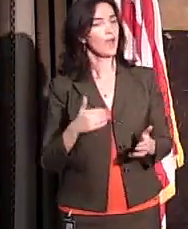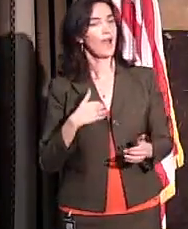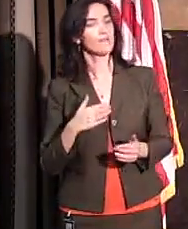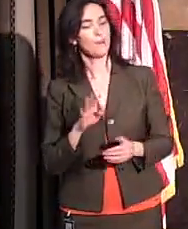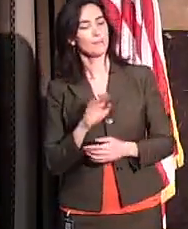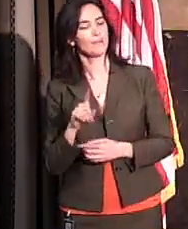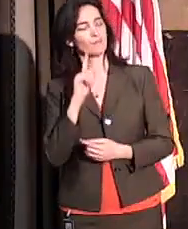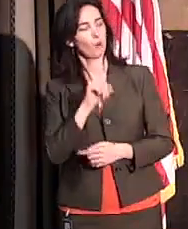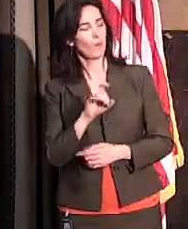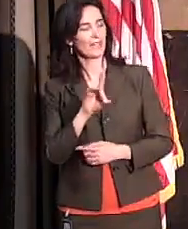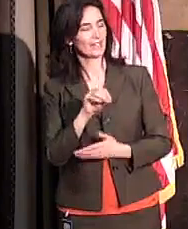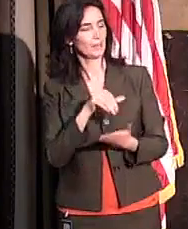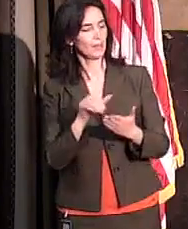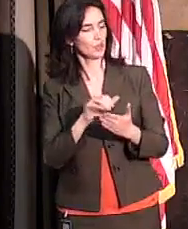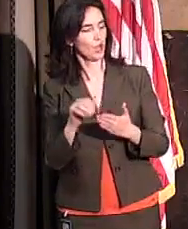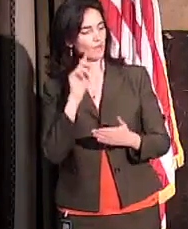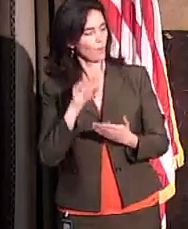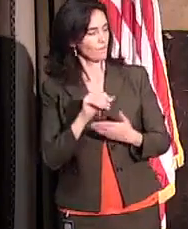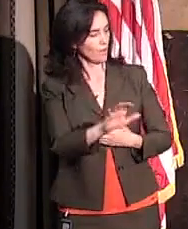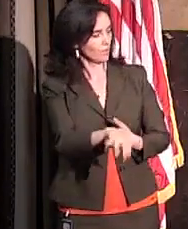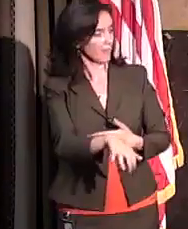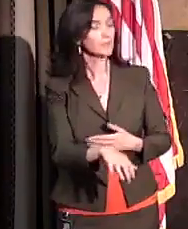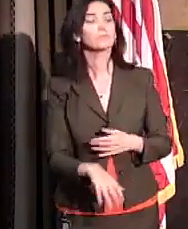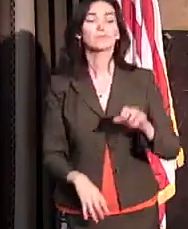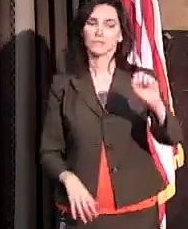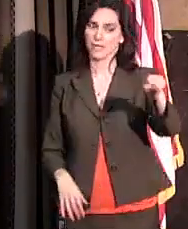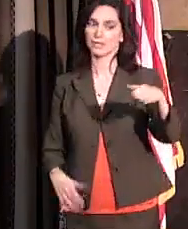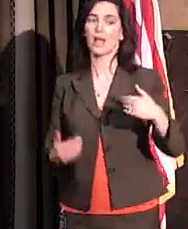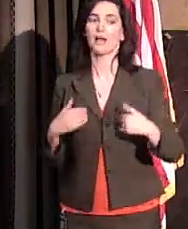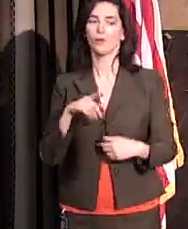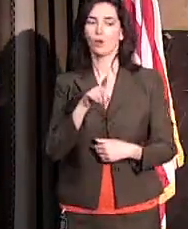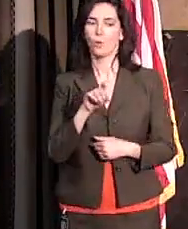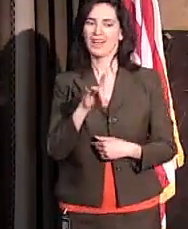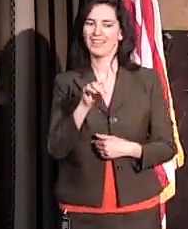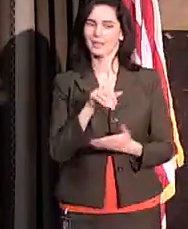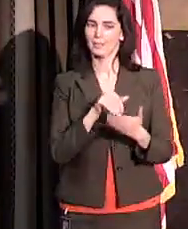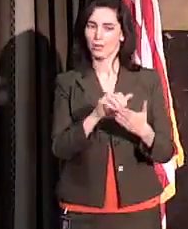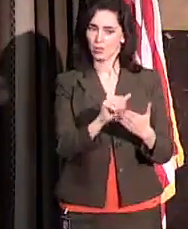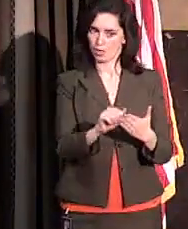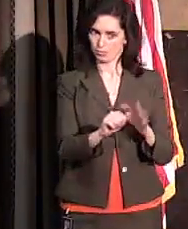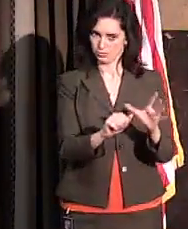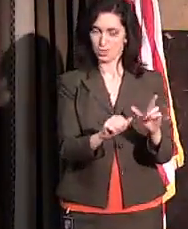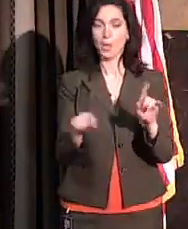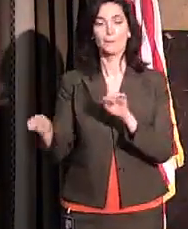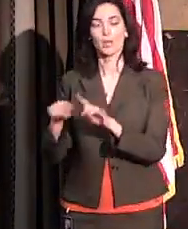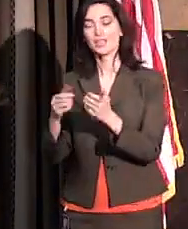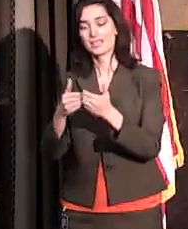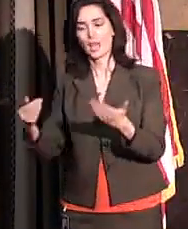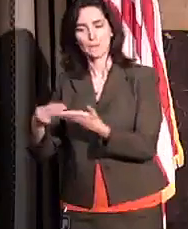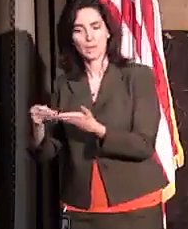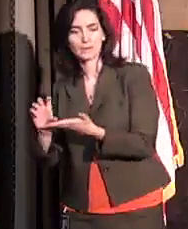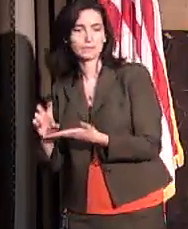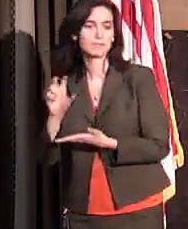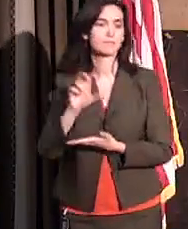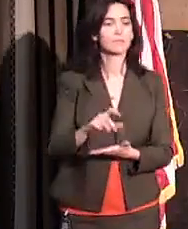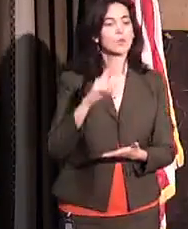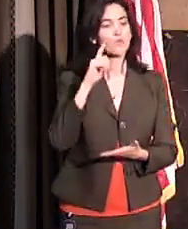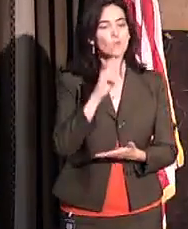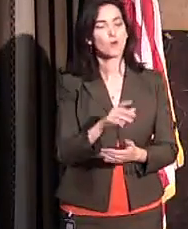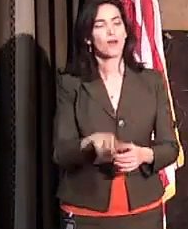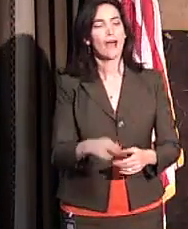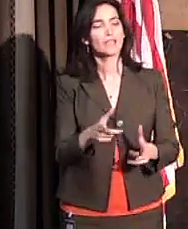broadband. Yep. So you're right. We have $180 million in a separate pot of funds that will go to broadband,